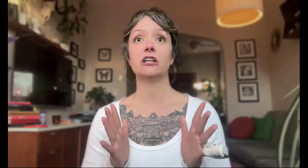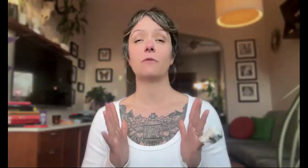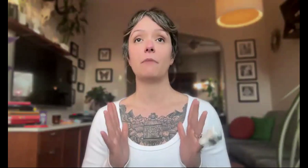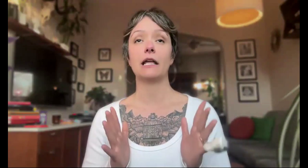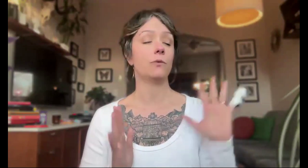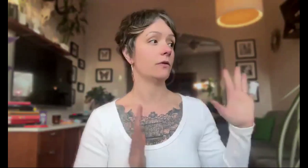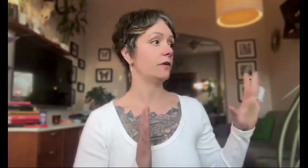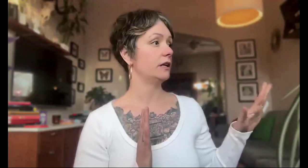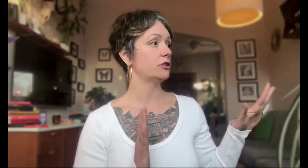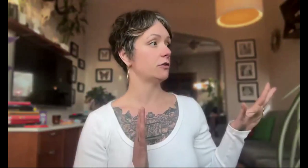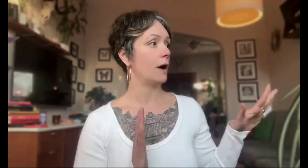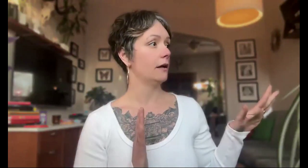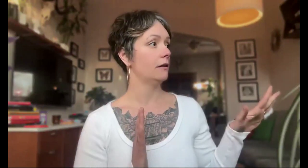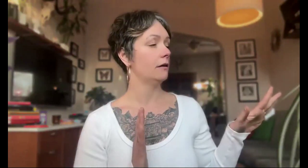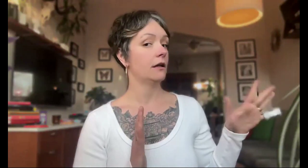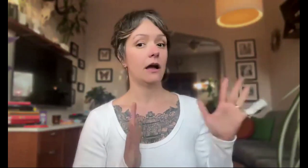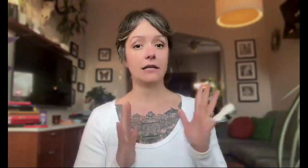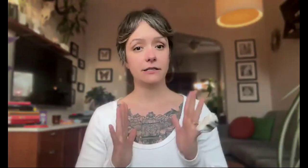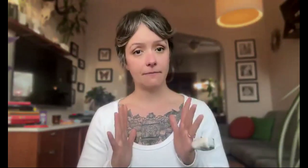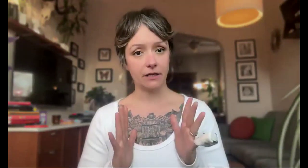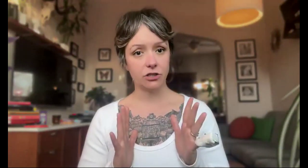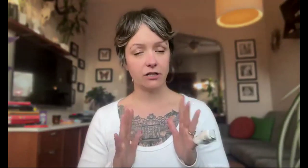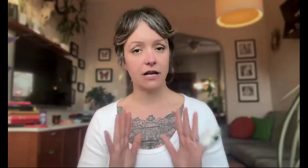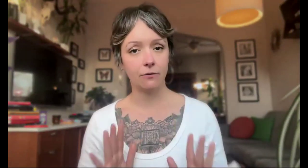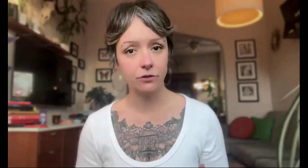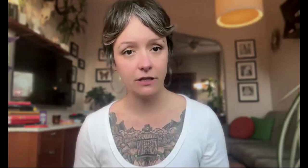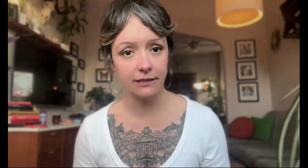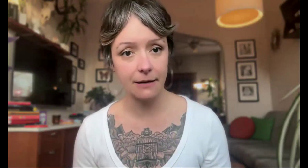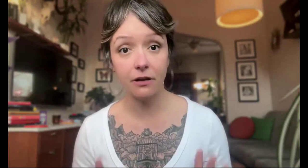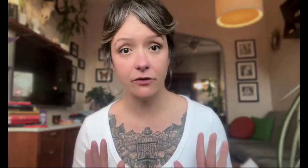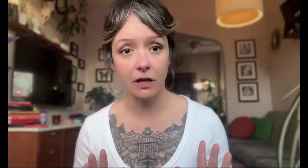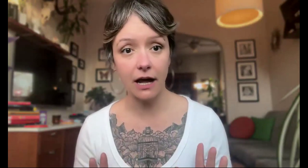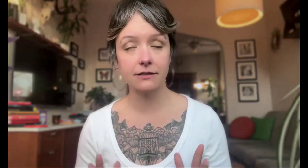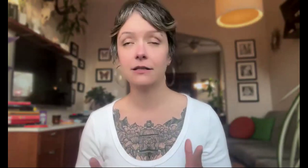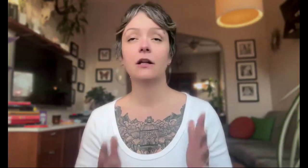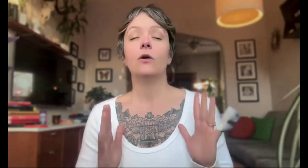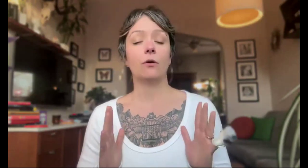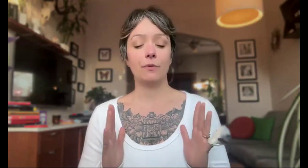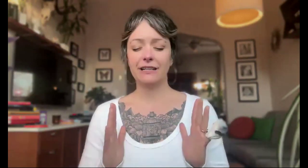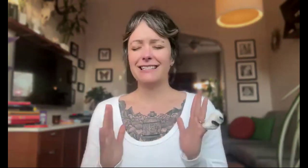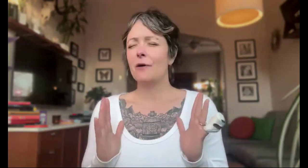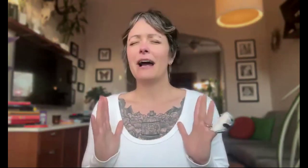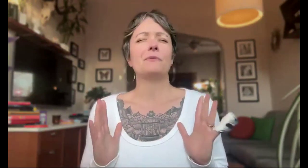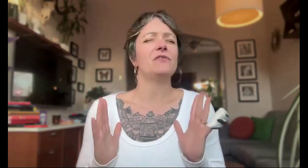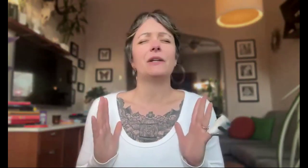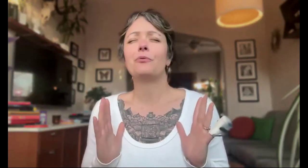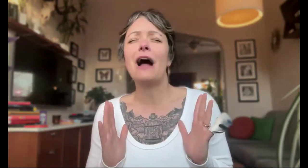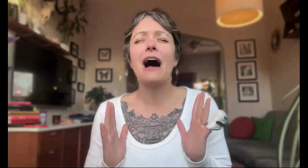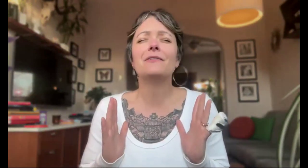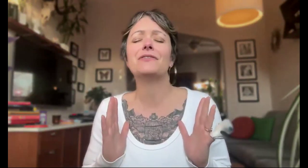in our body. We were feeling a certain way and something has changed. I will do the example of a blocks. We were building a tower and I was feeling proud and I was